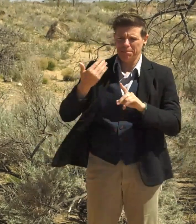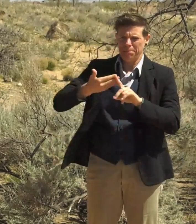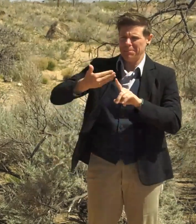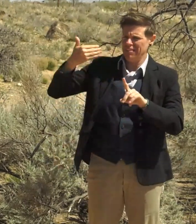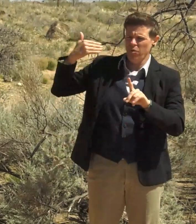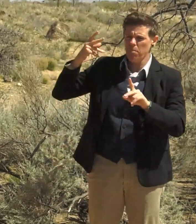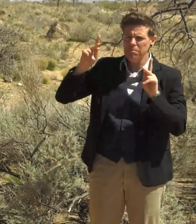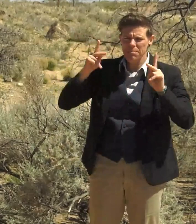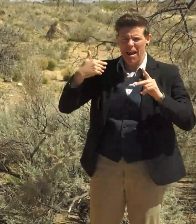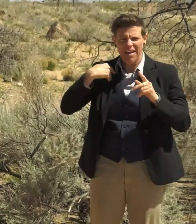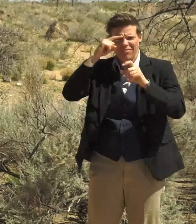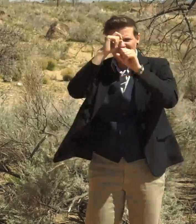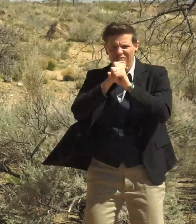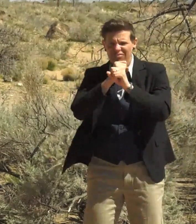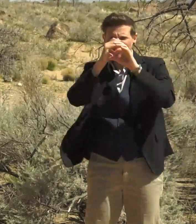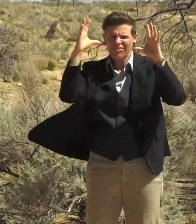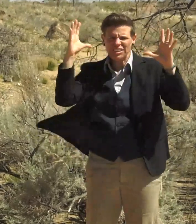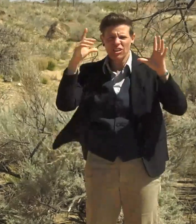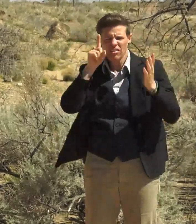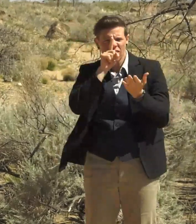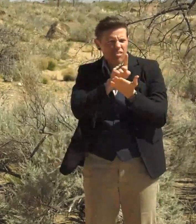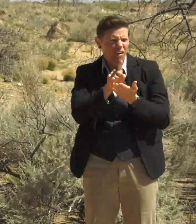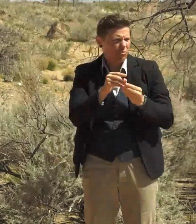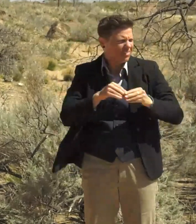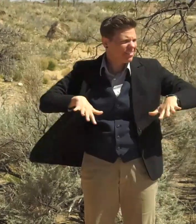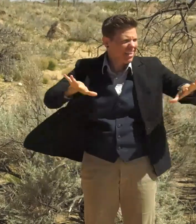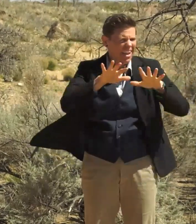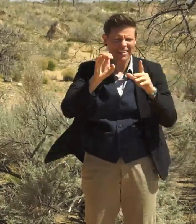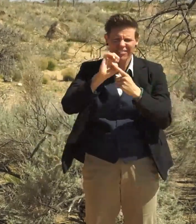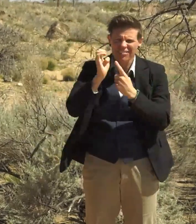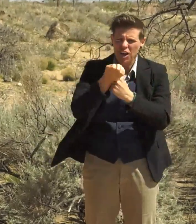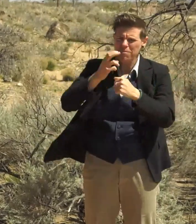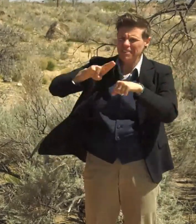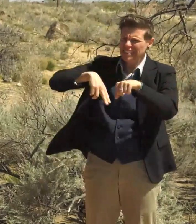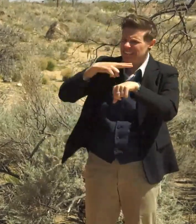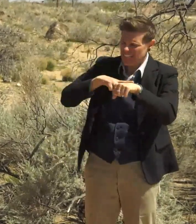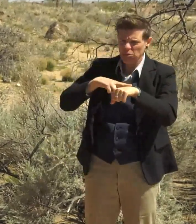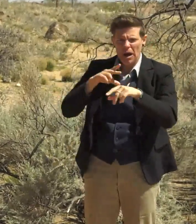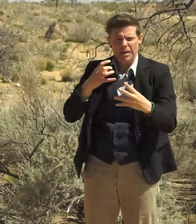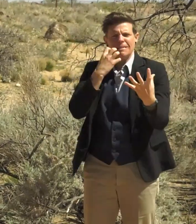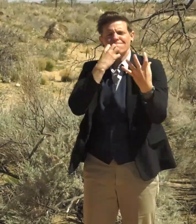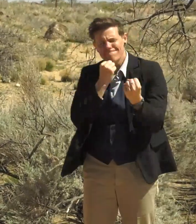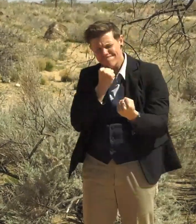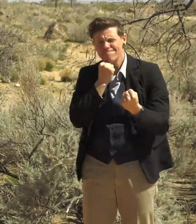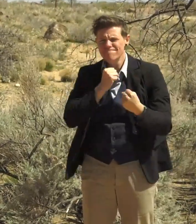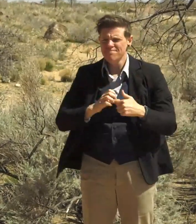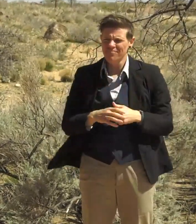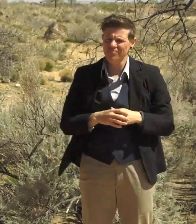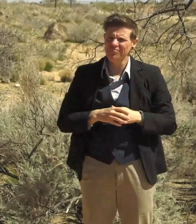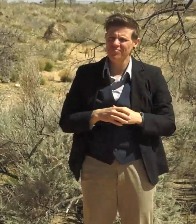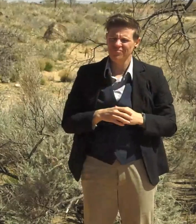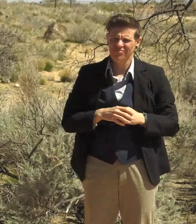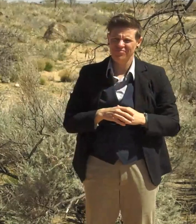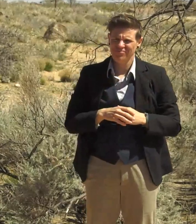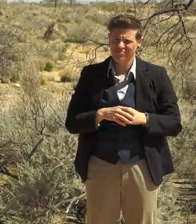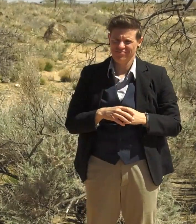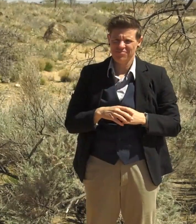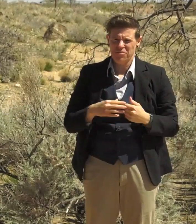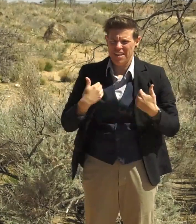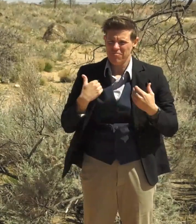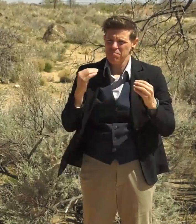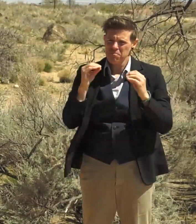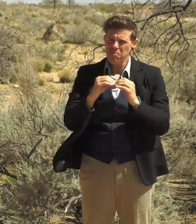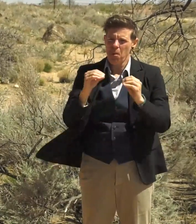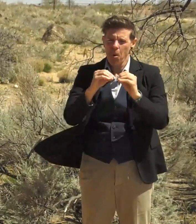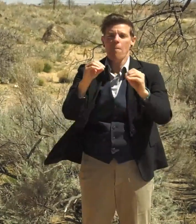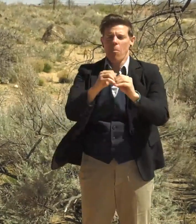it as major public open space. As a result of that, we have more parks and green space, public lands in our area